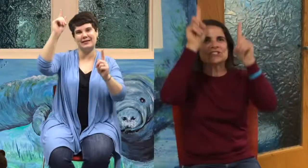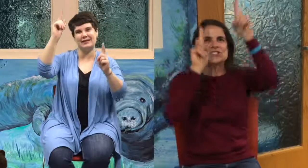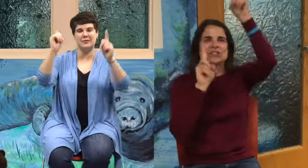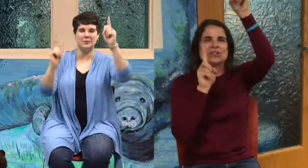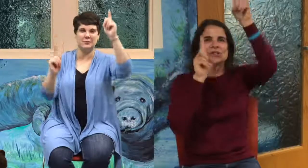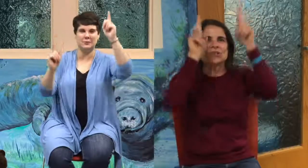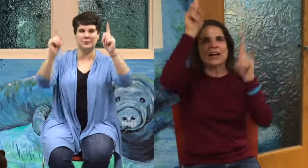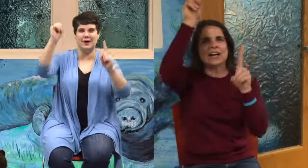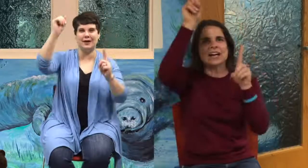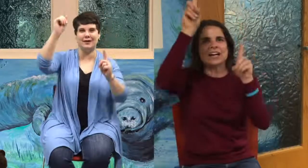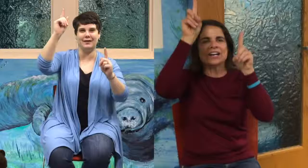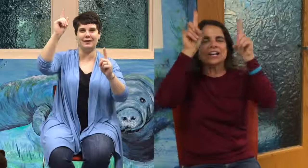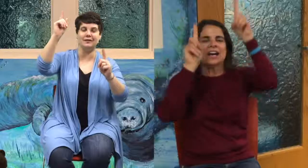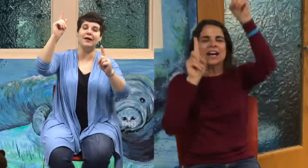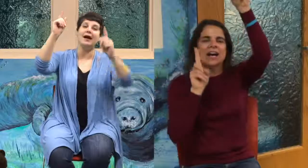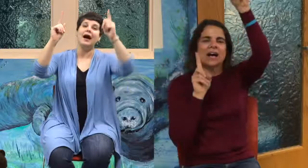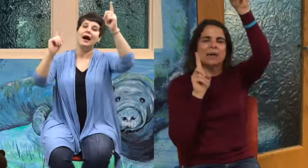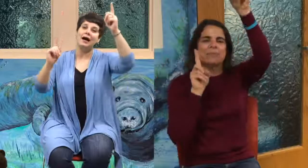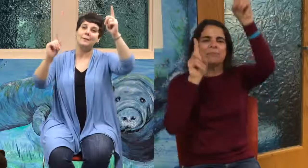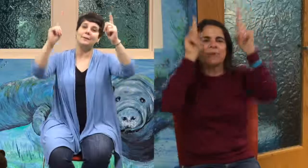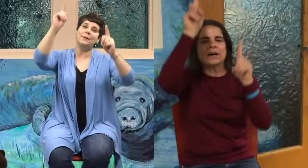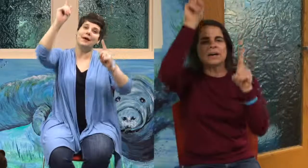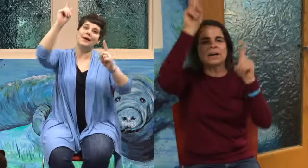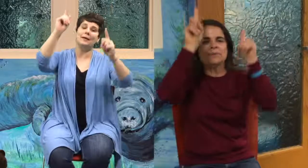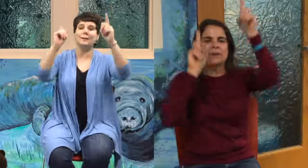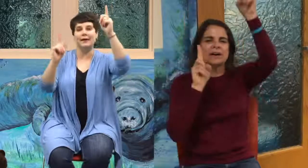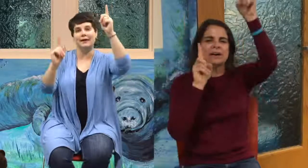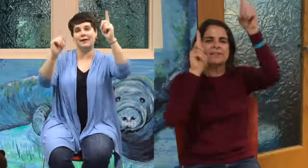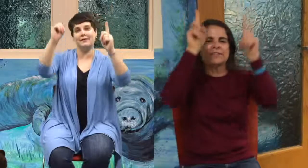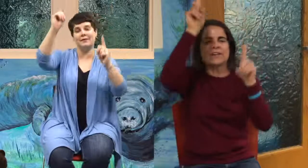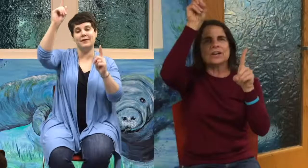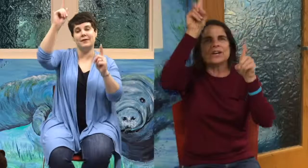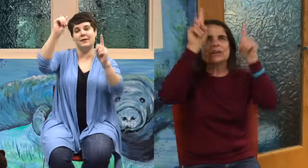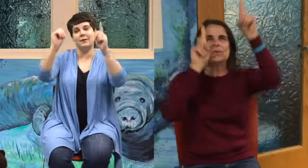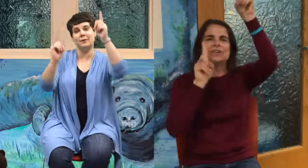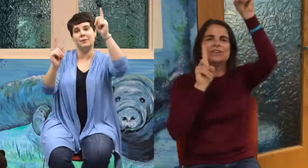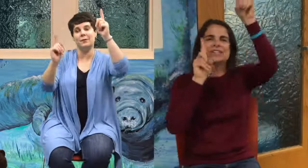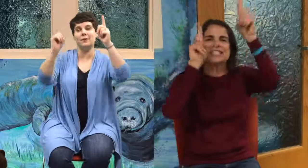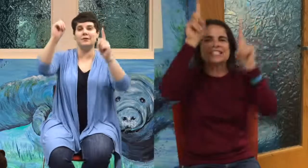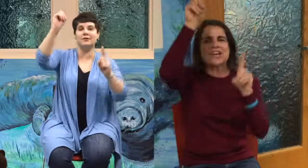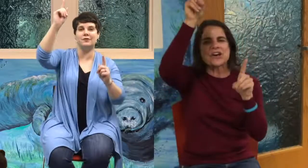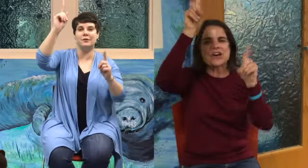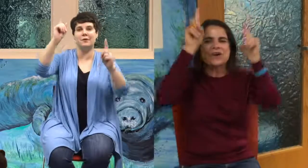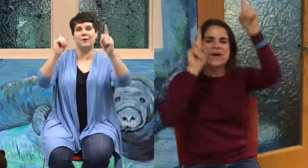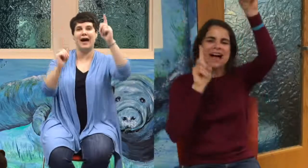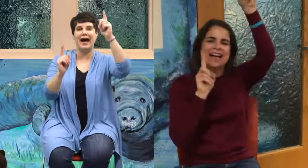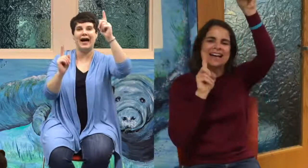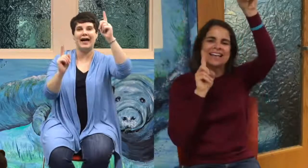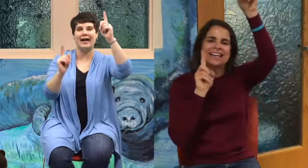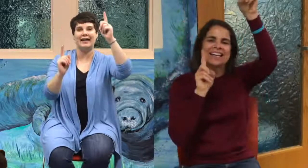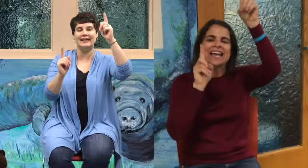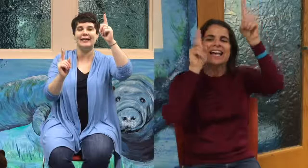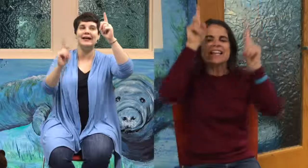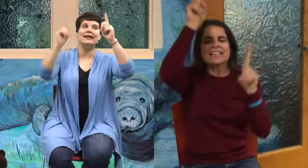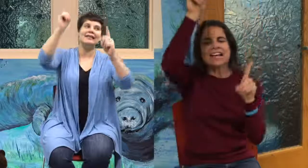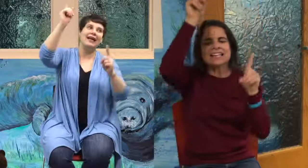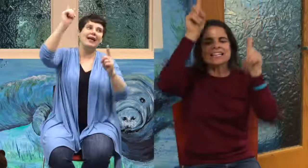you are. Up above the world so high, like